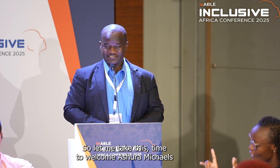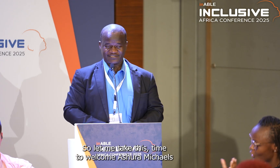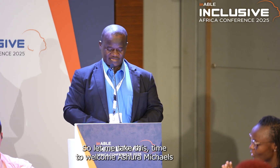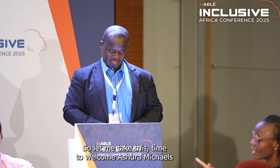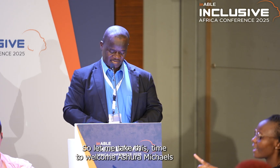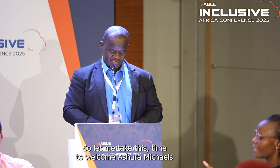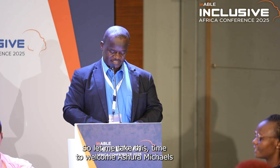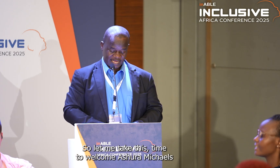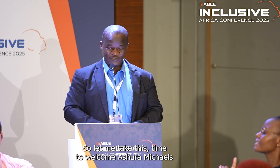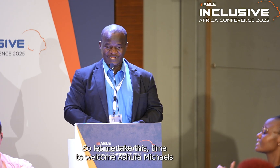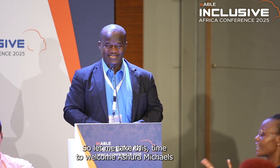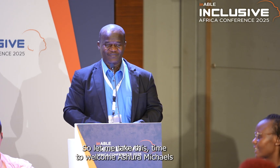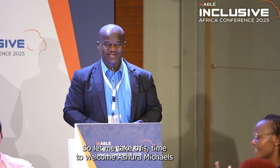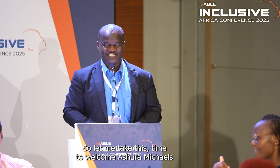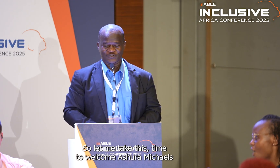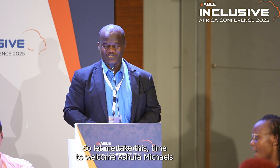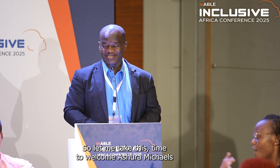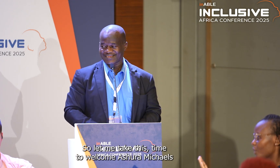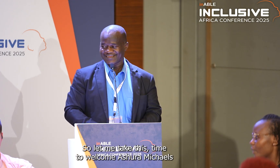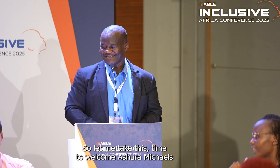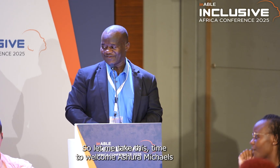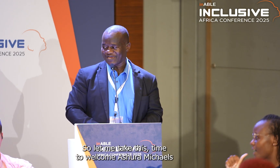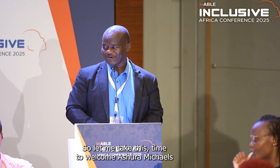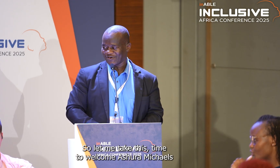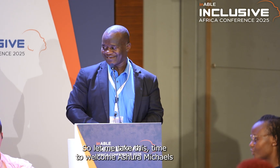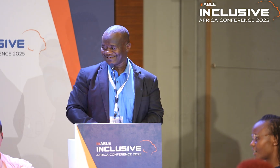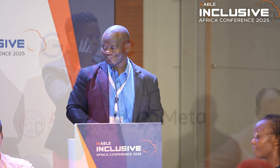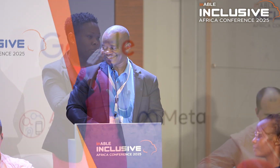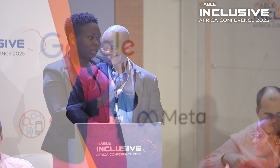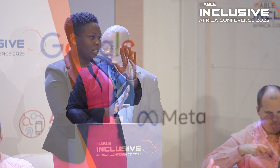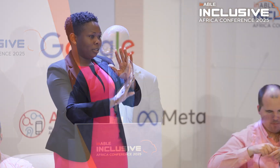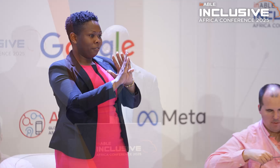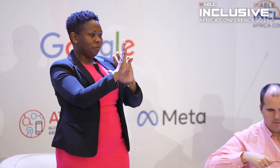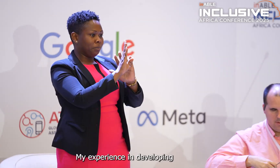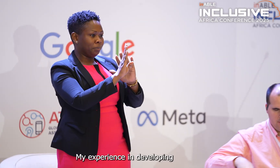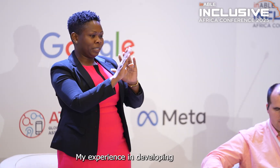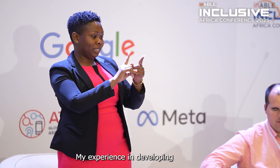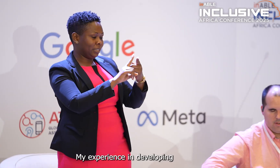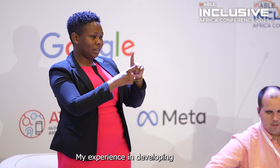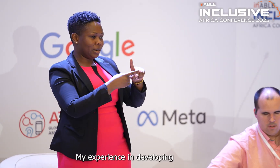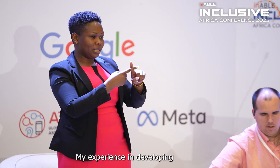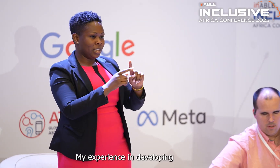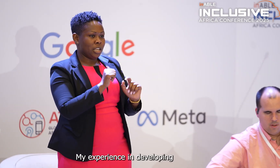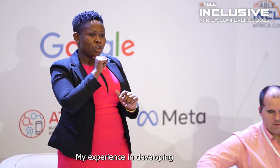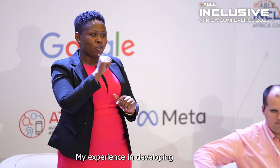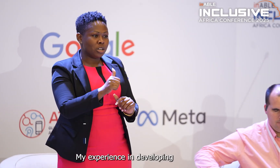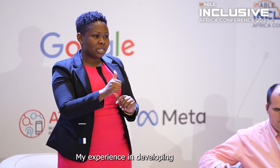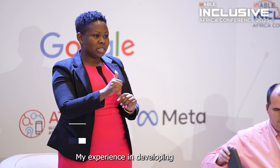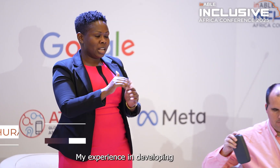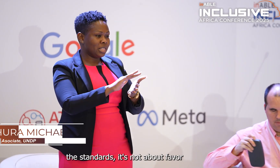take this time to welcome Ashura Michael. My experience